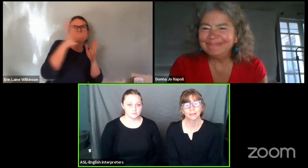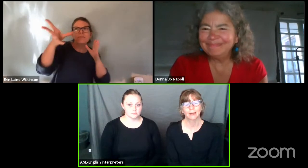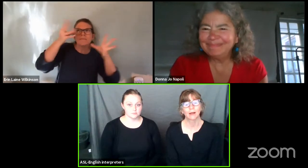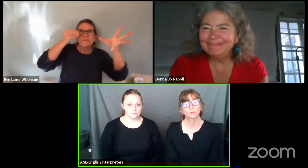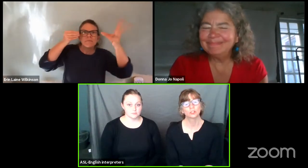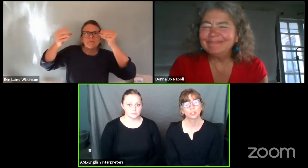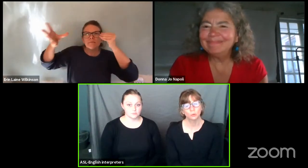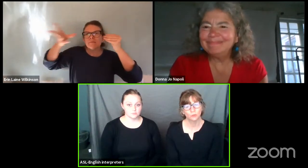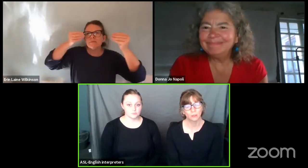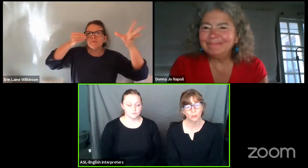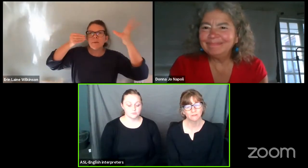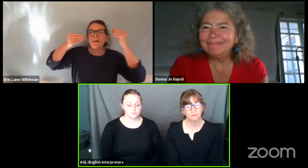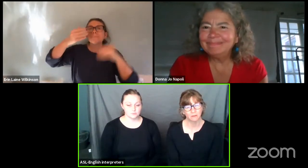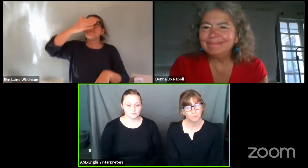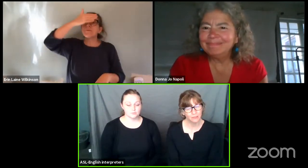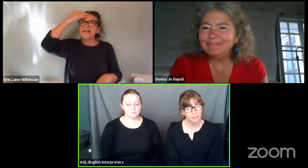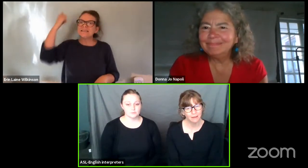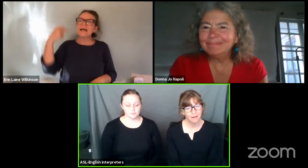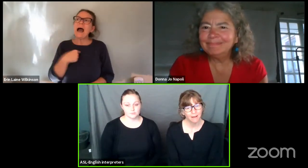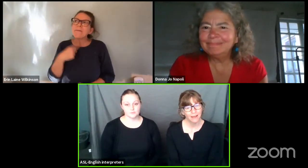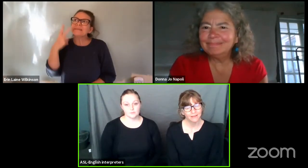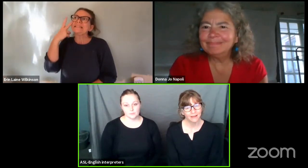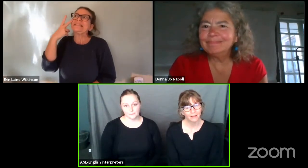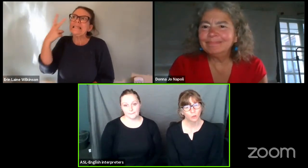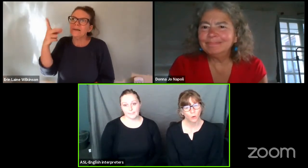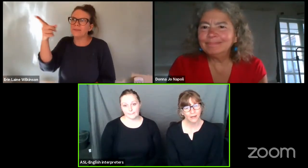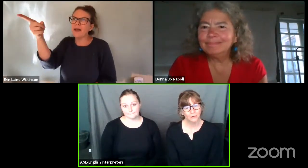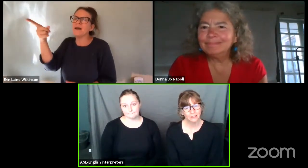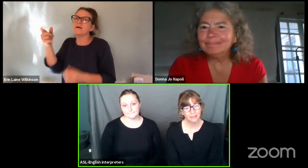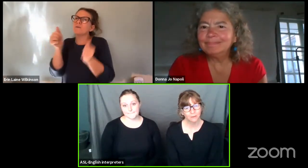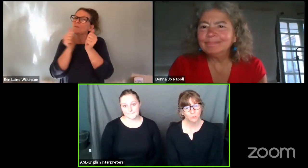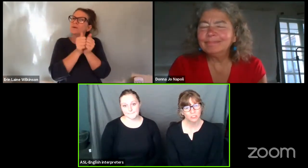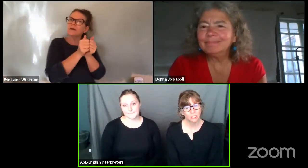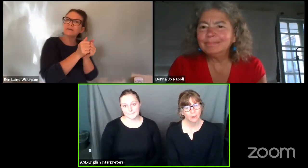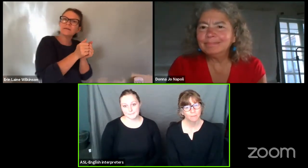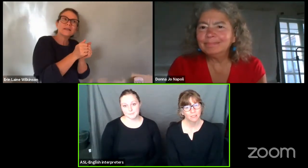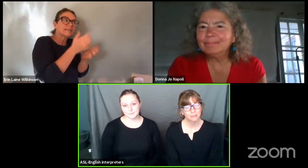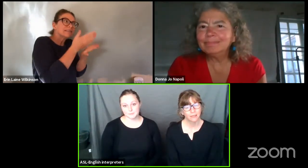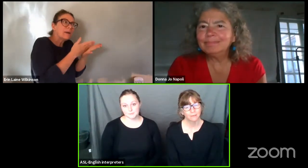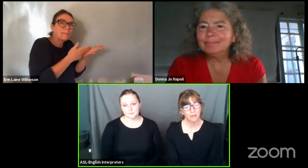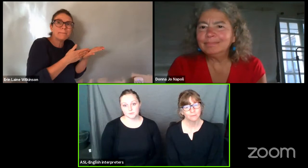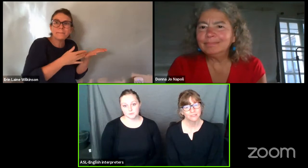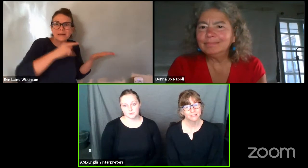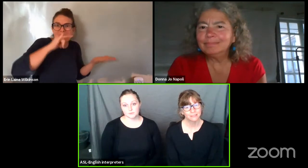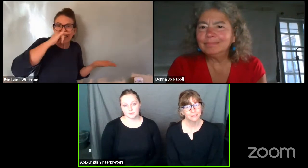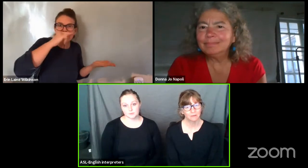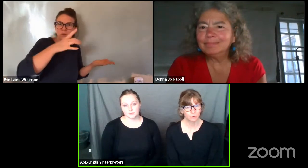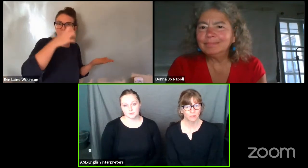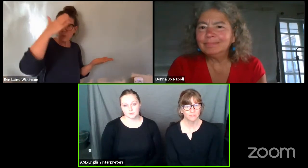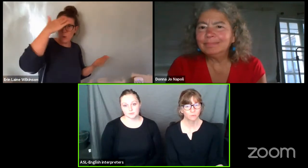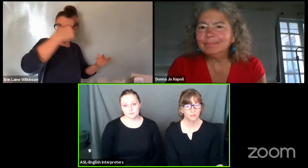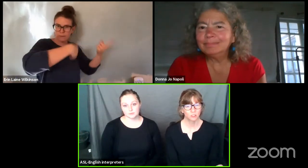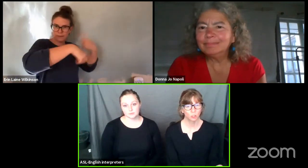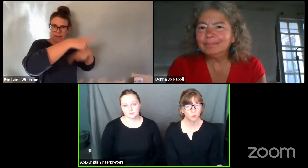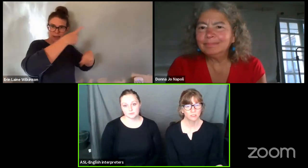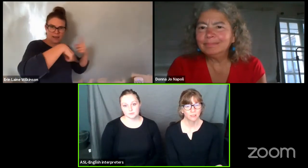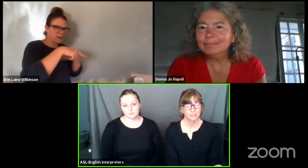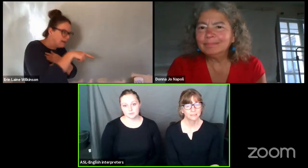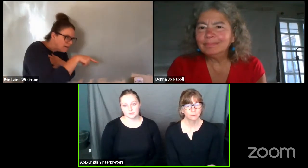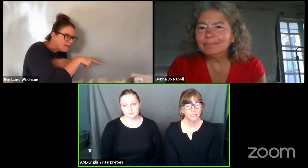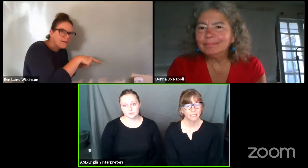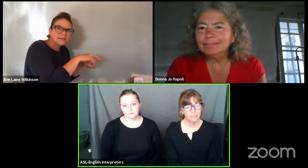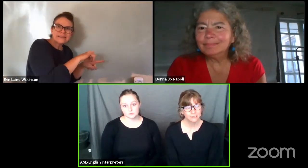and look back at how children are developing and acquiring language, because I'm seeing, like what I'm seeing with